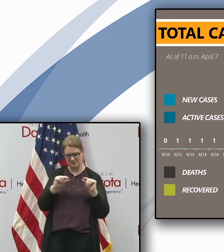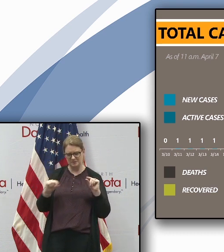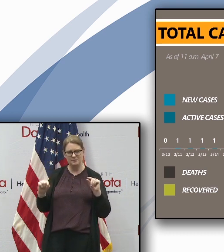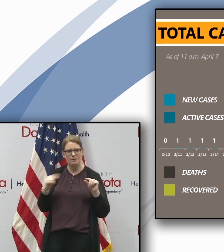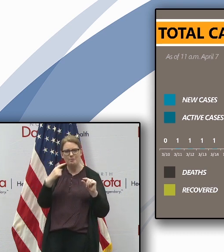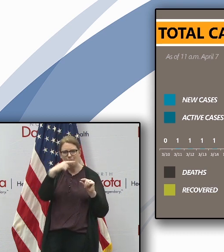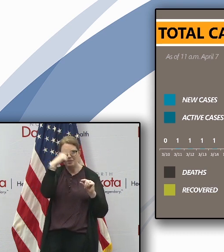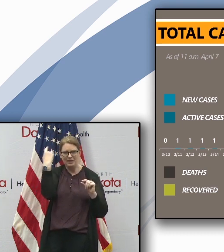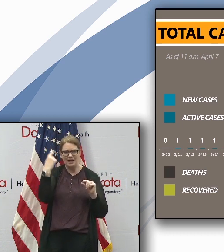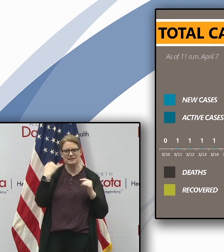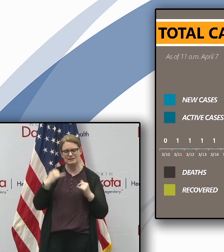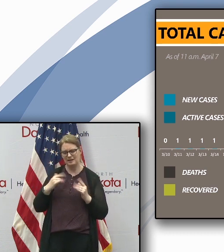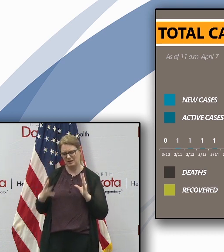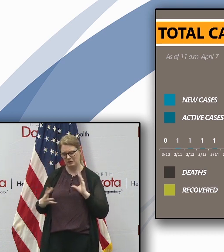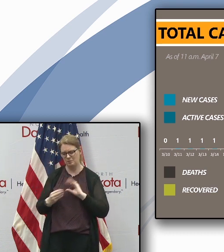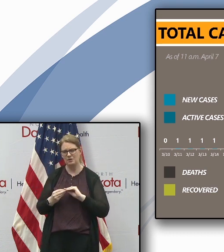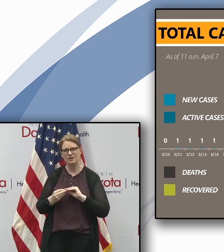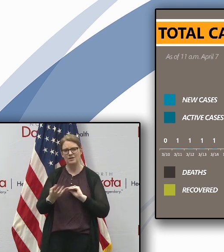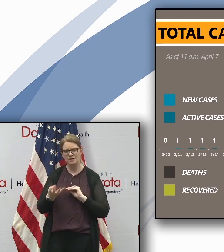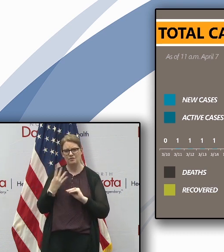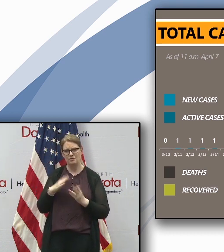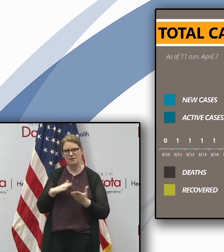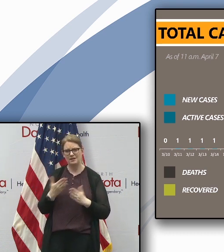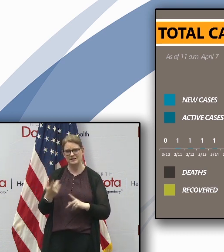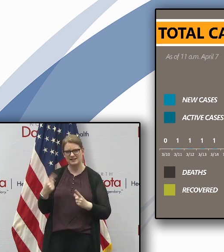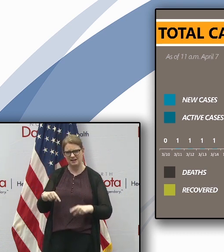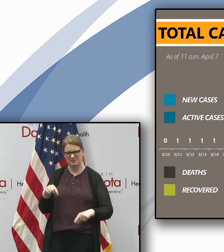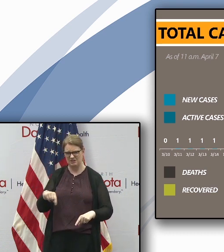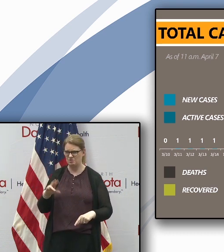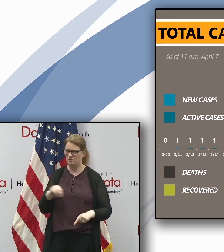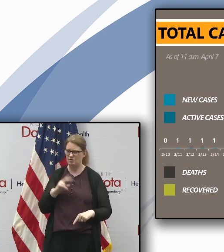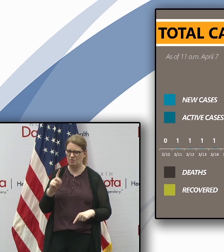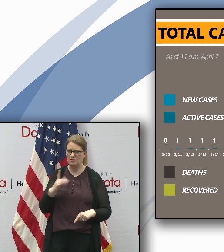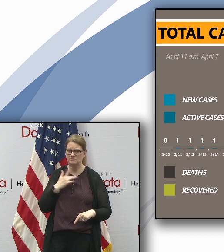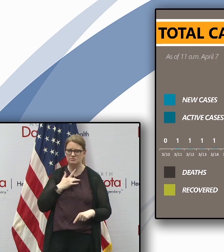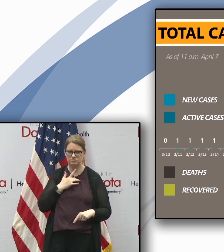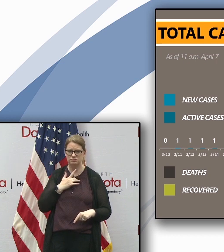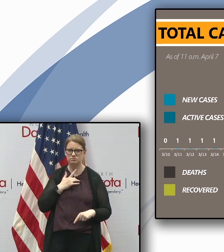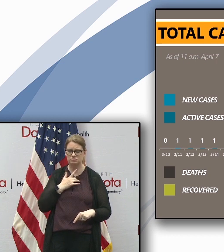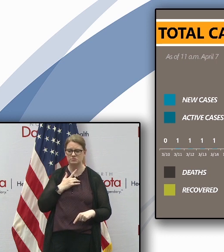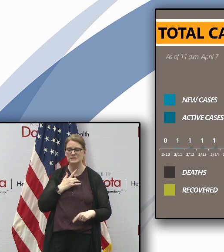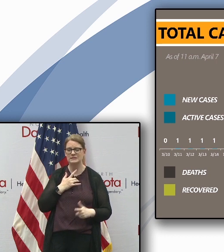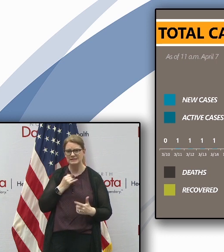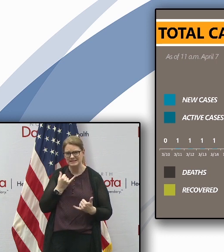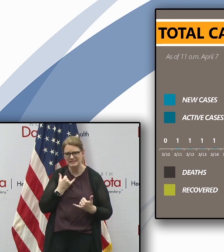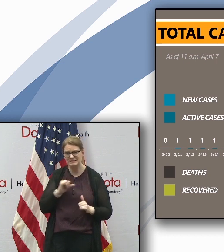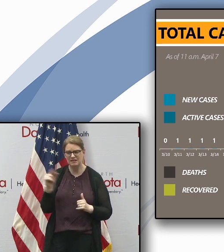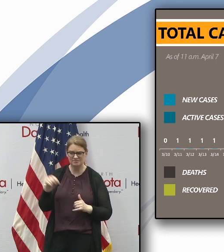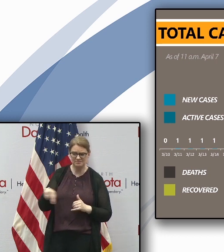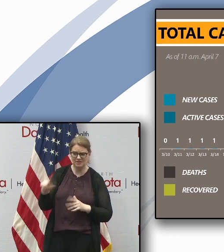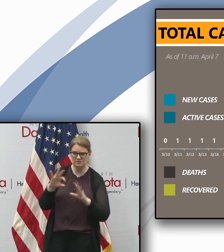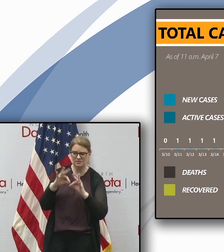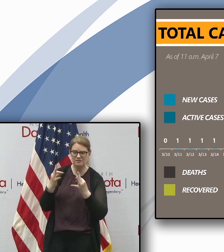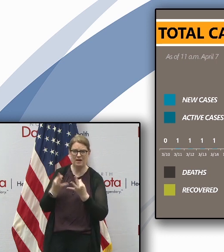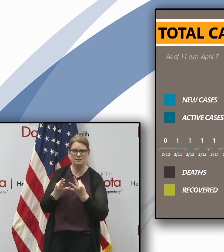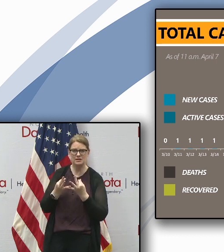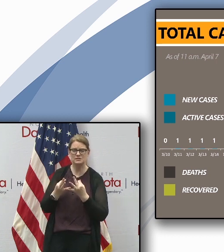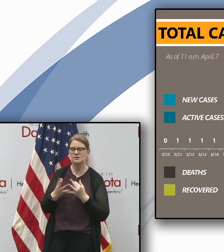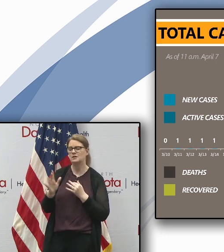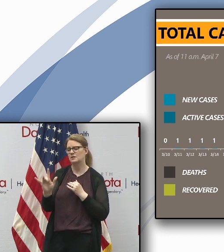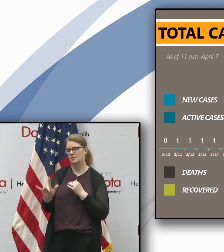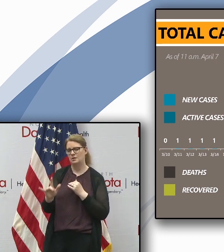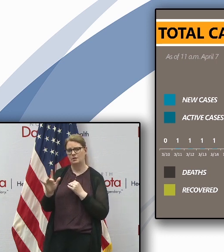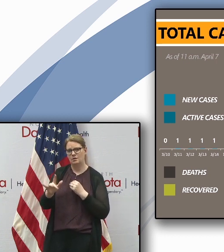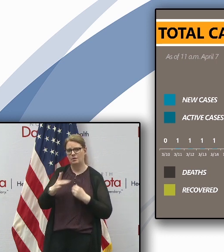represents the now cumulative 4 deaths that we've had in North Dakota. And our sympathies go out to those families who lost their